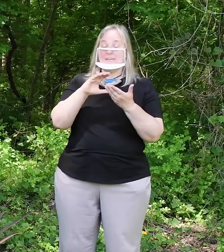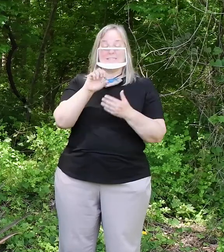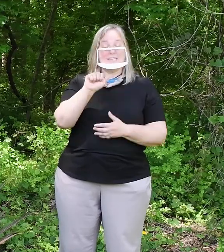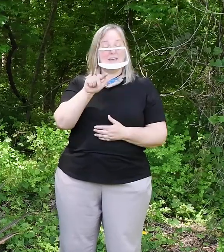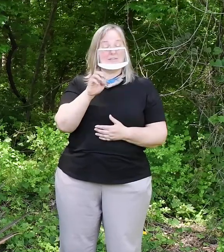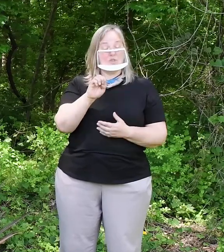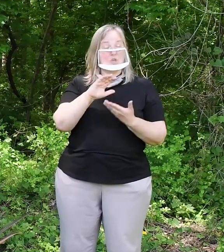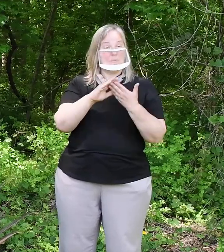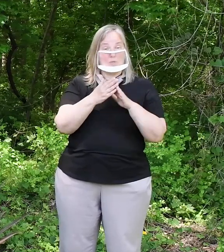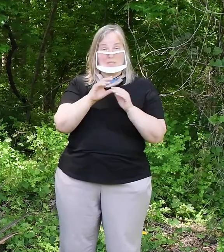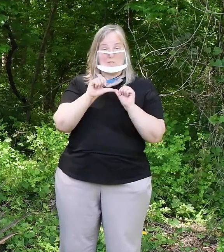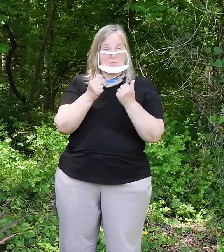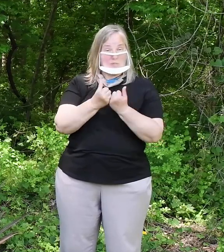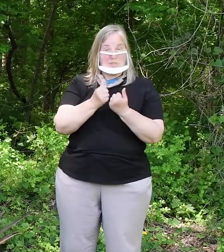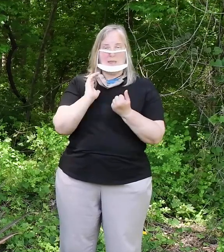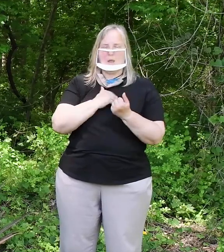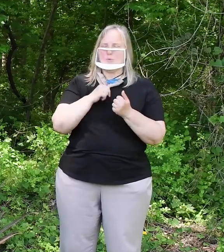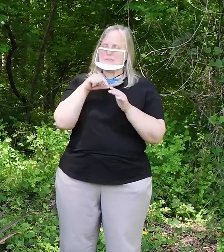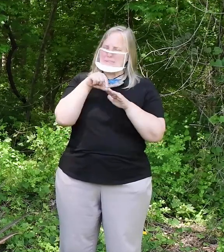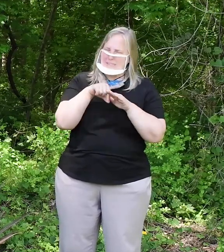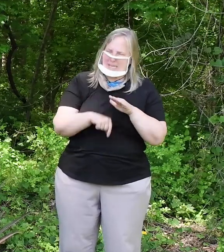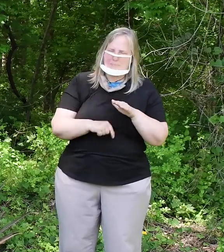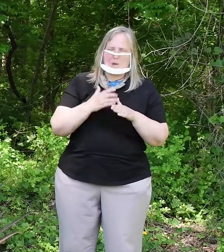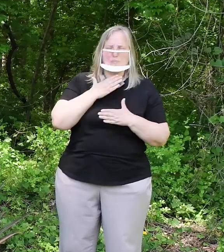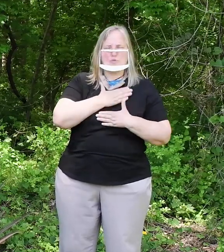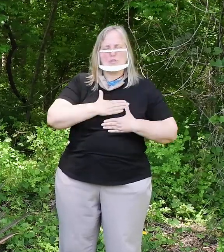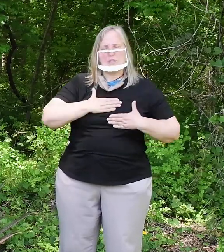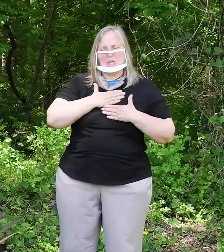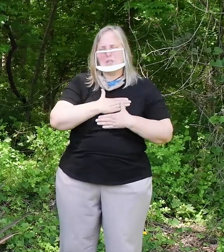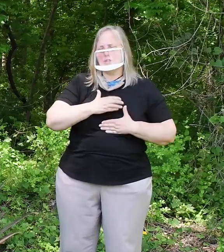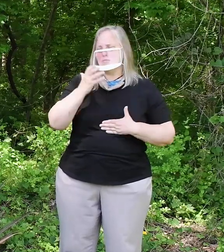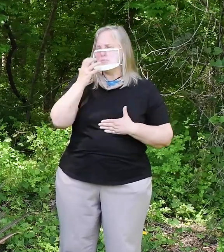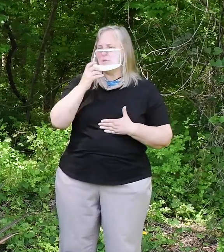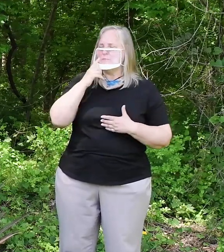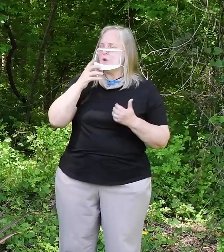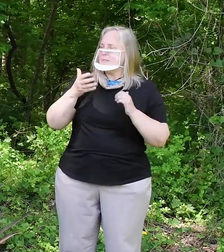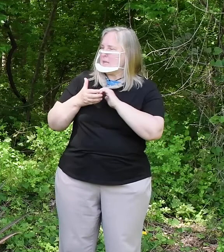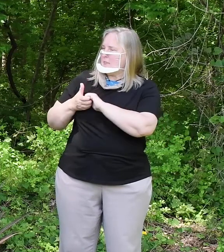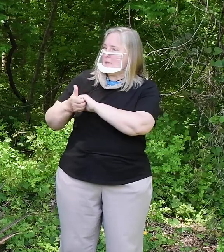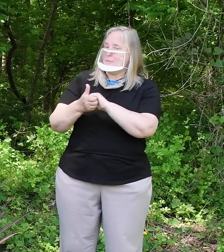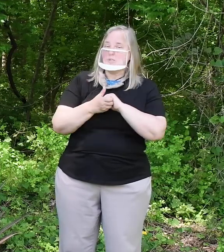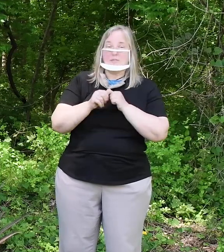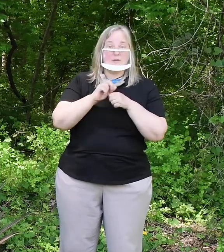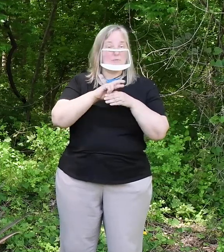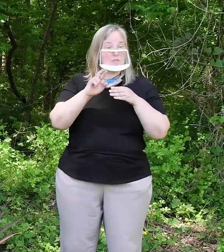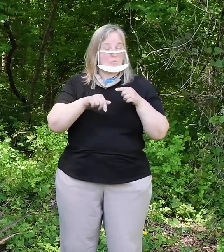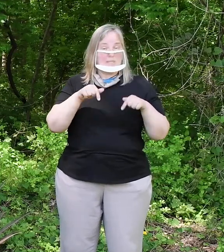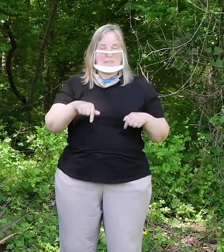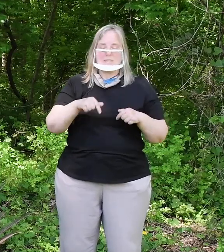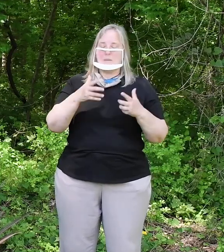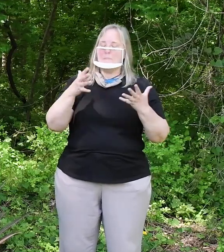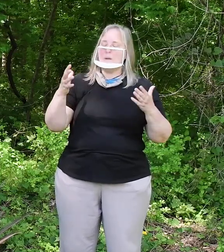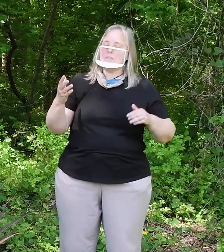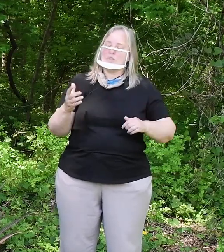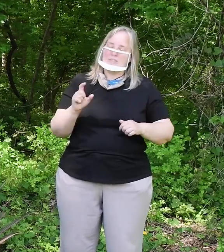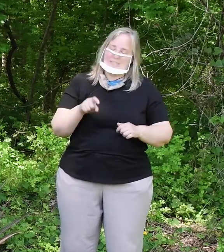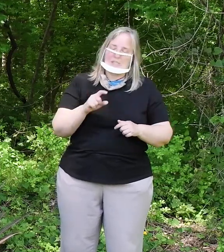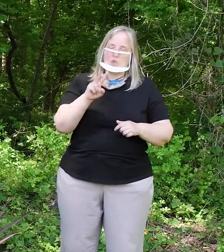Association, our deep appreciation for the collaboration which resulted in this much-needed